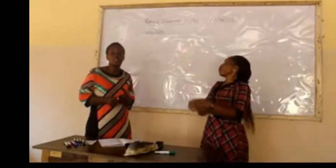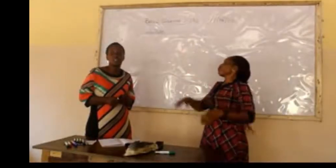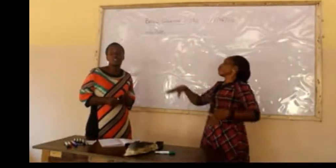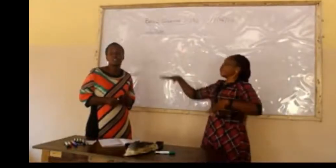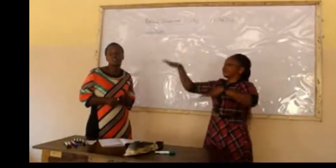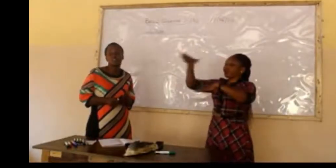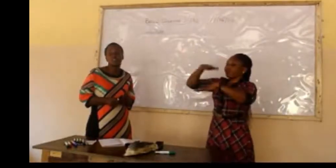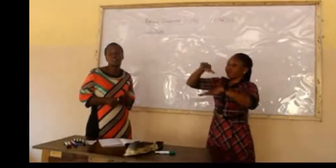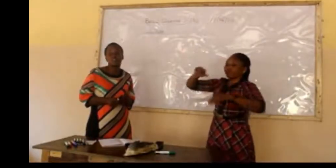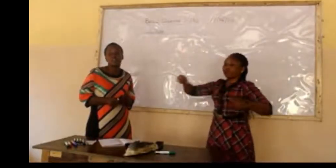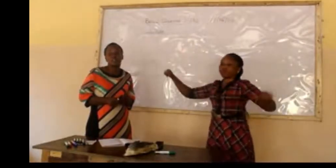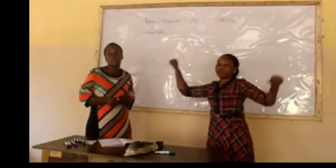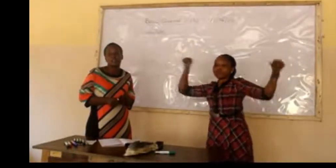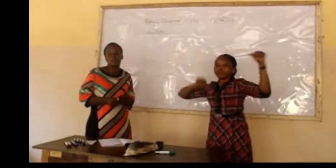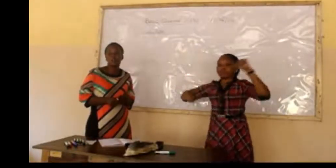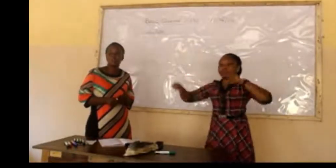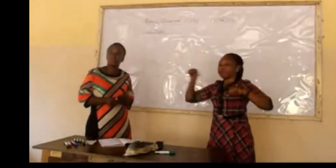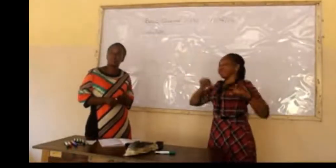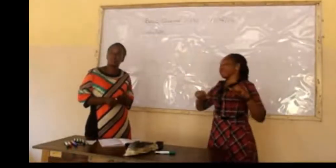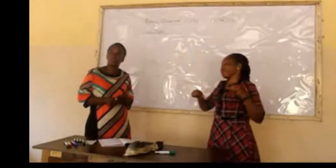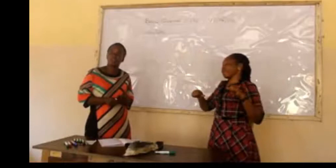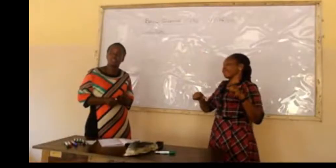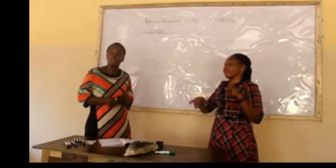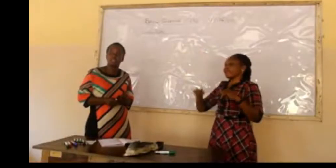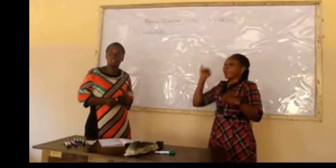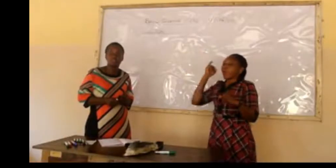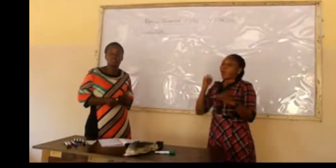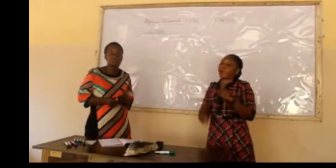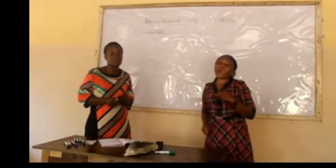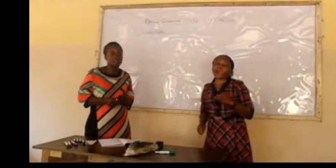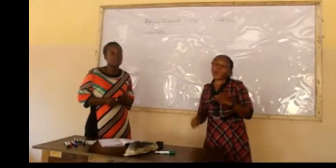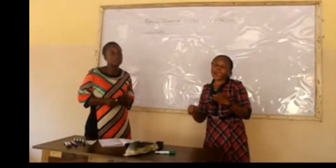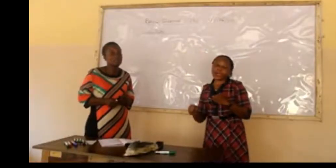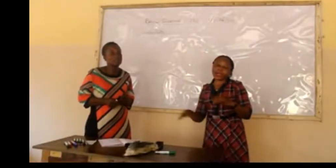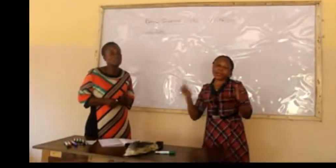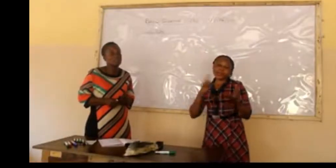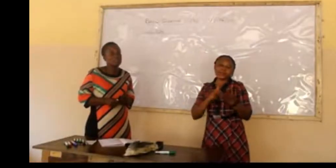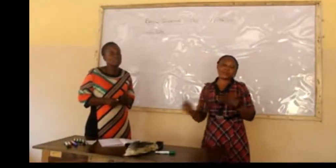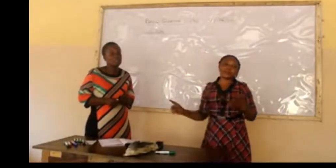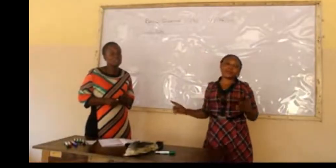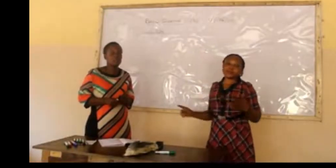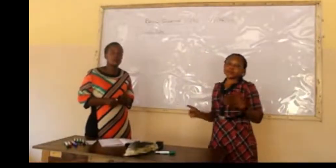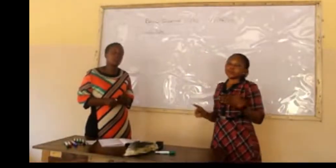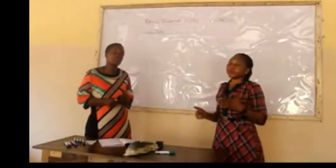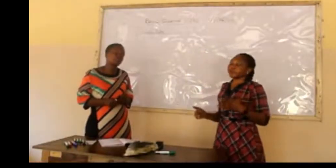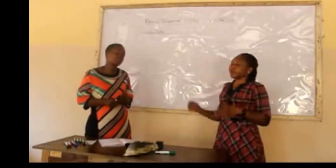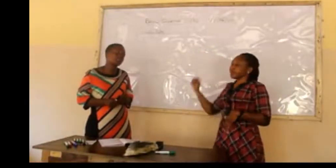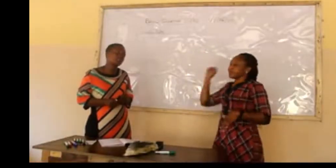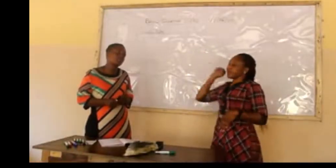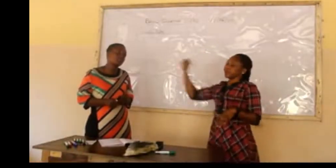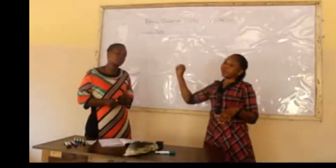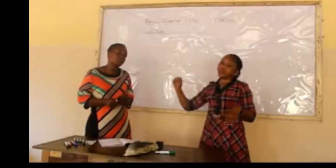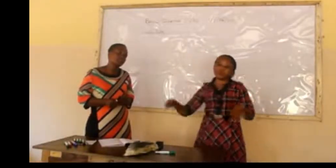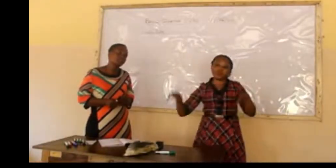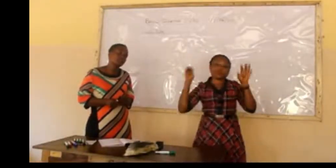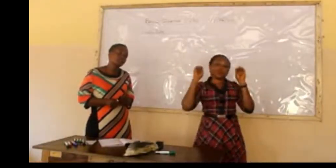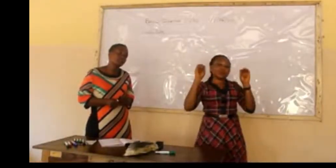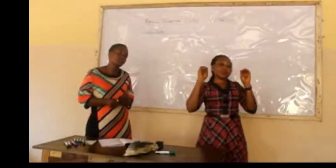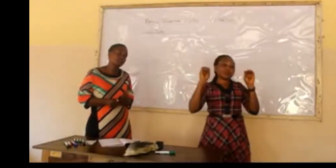Last week, we met online as usual. We discussed friction.